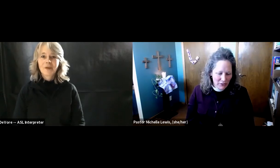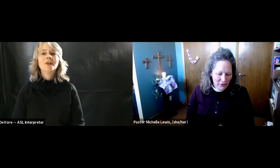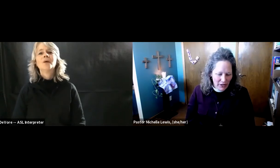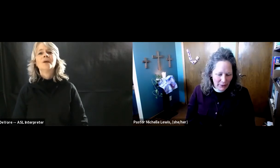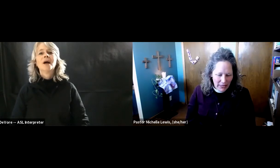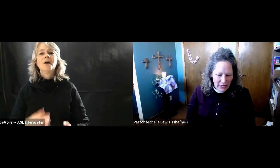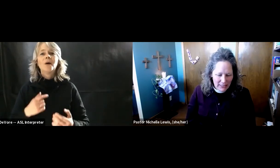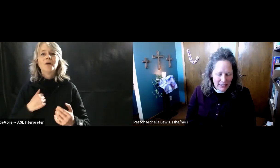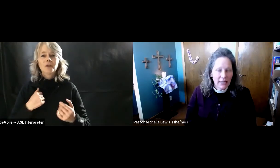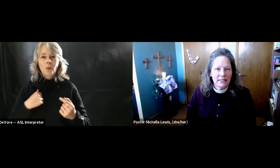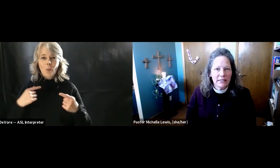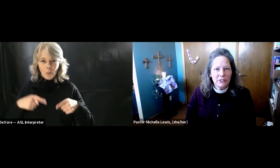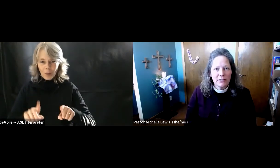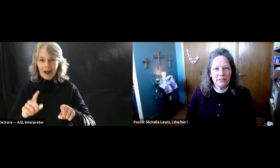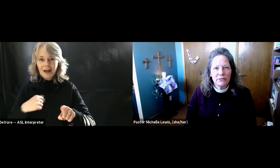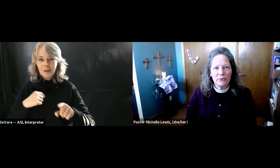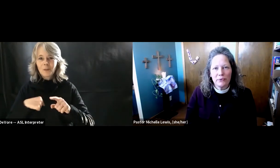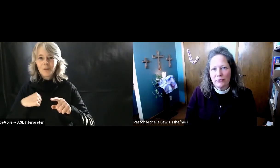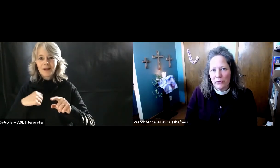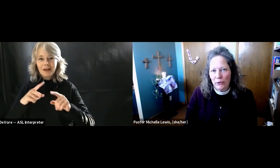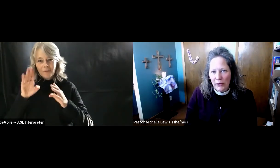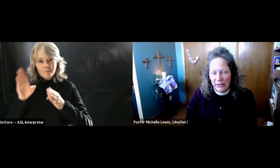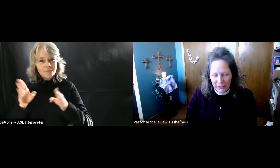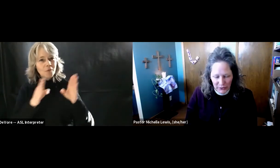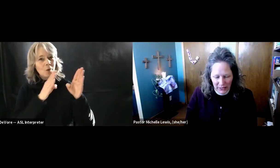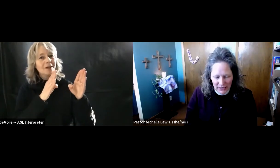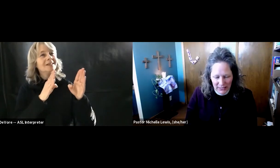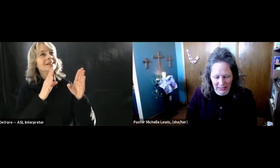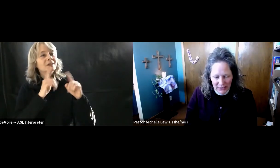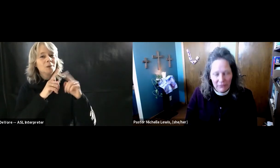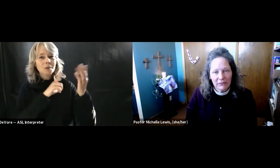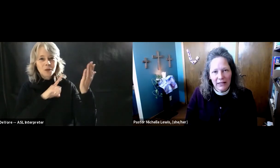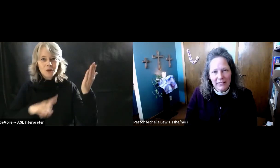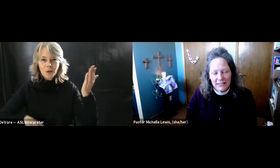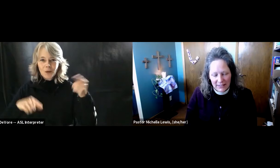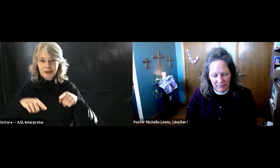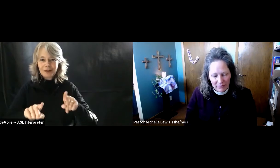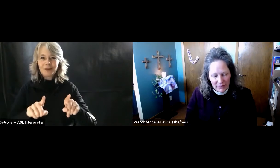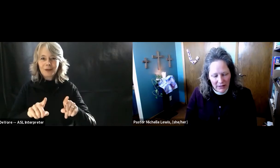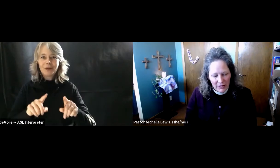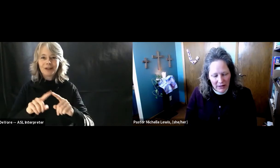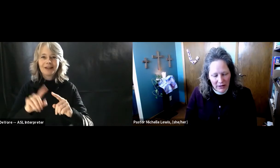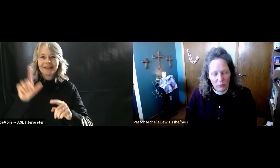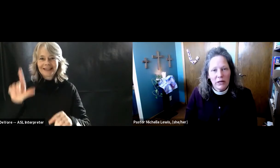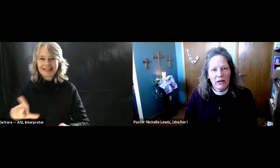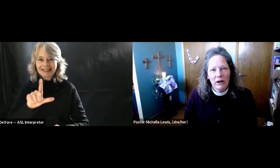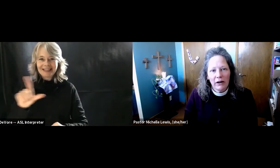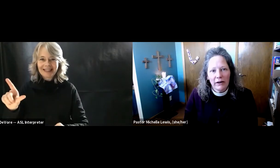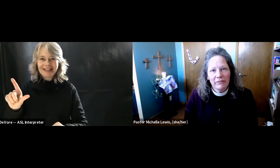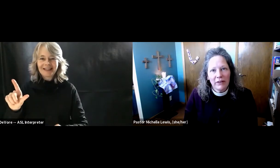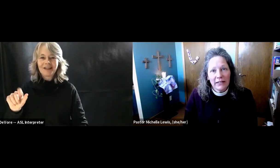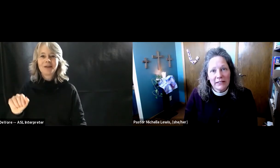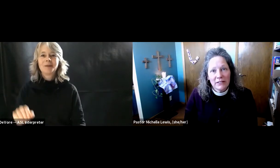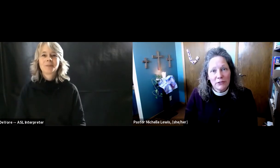we turn our gaze and attention to the Lord during the season of Lent, we